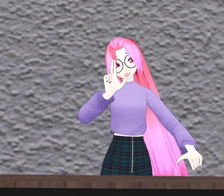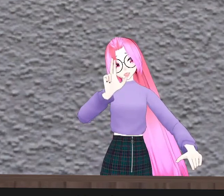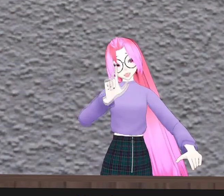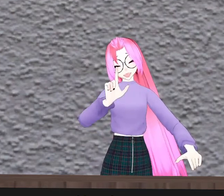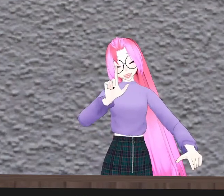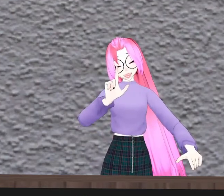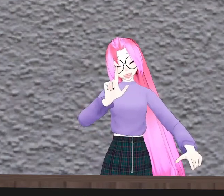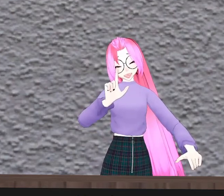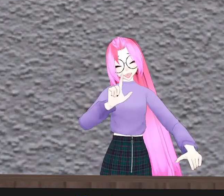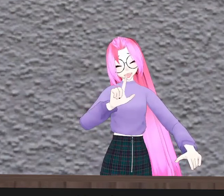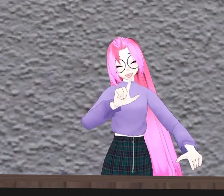23,